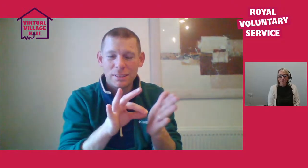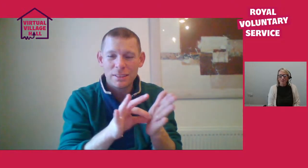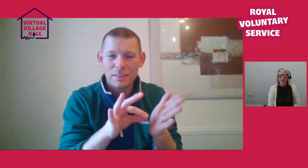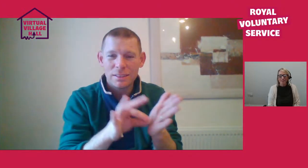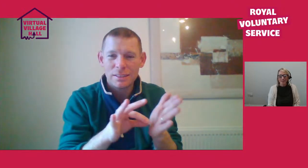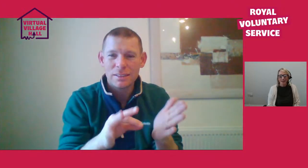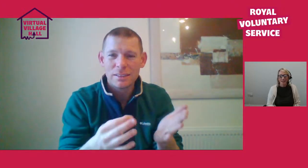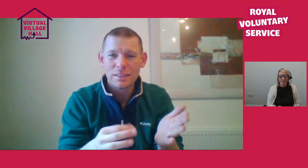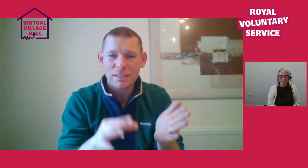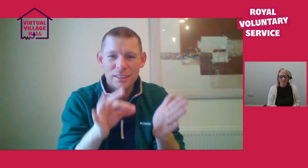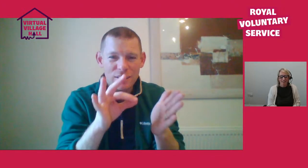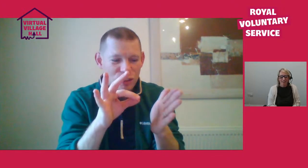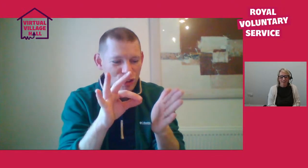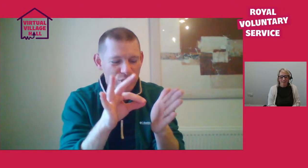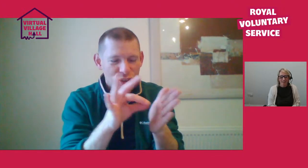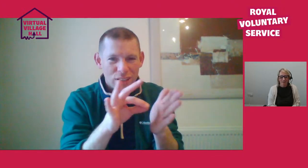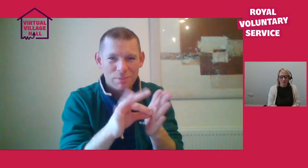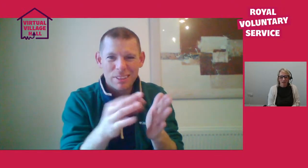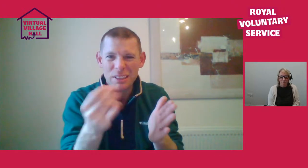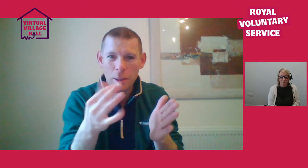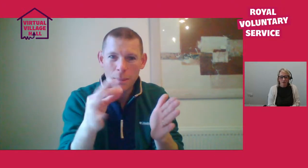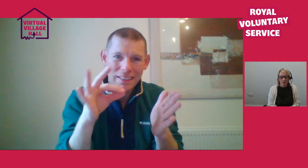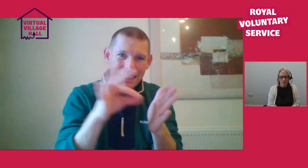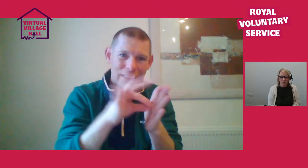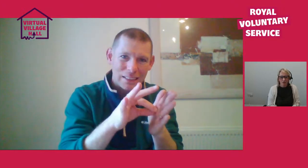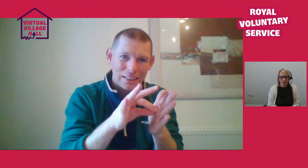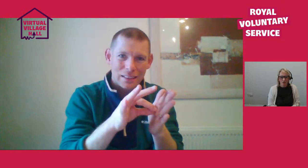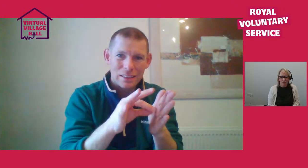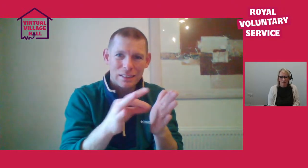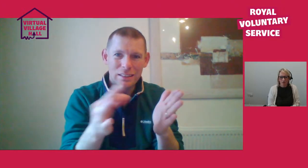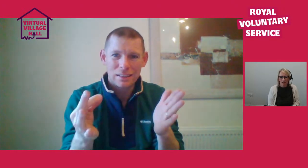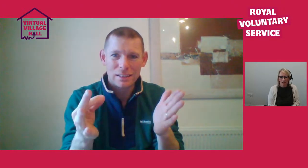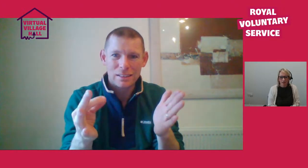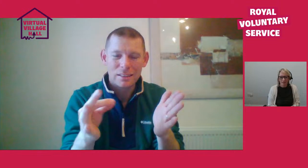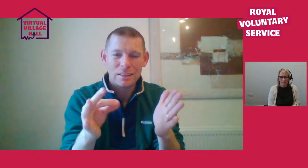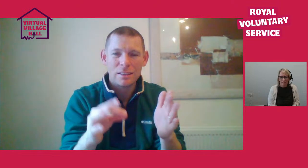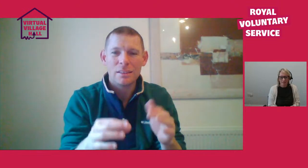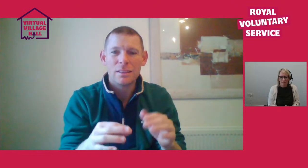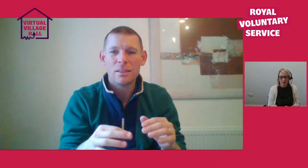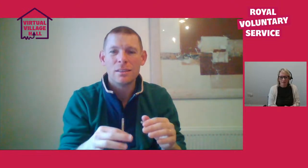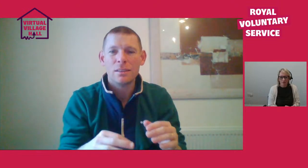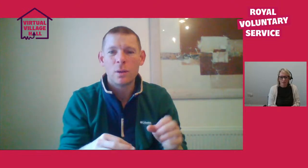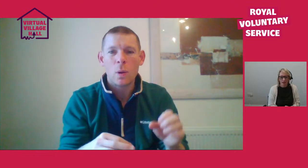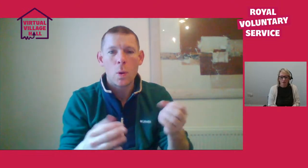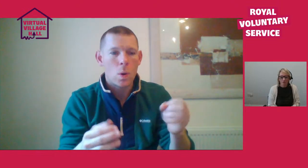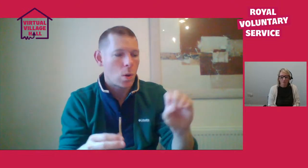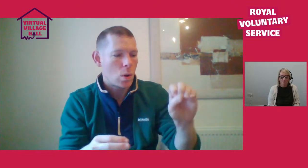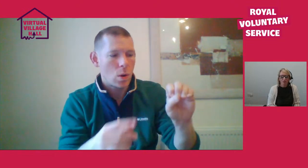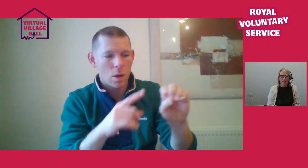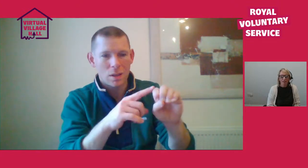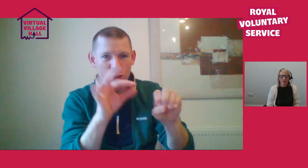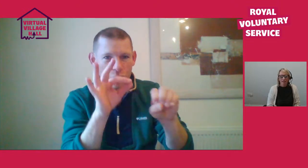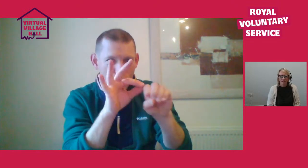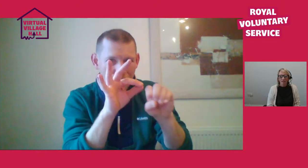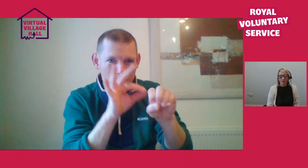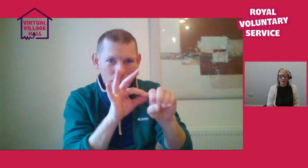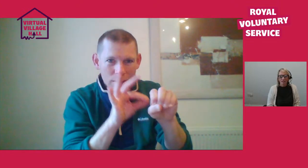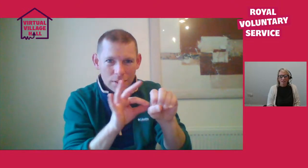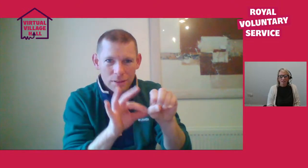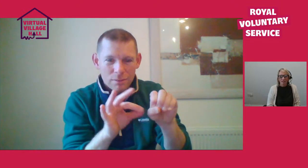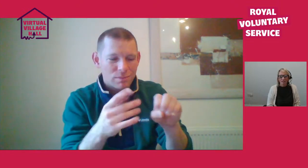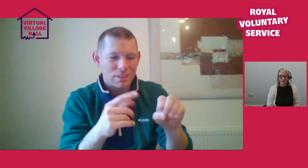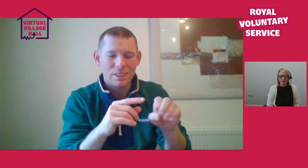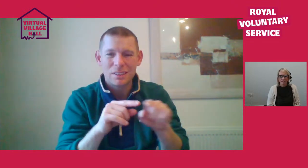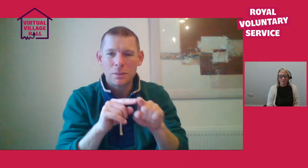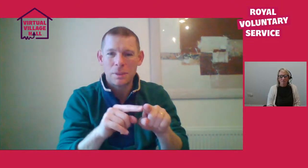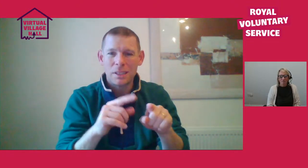So it's just like, I guess it's like sticking the little gems to something to make it more decorative.